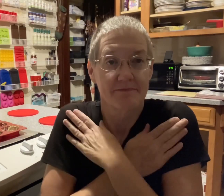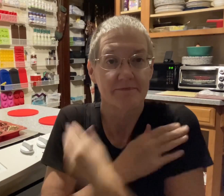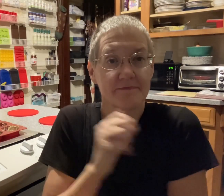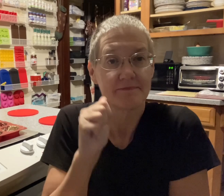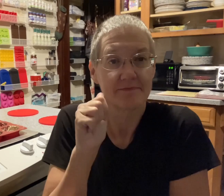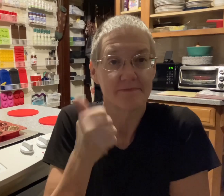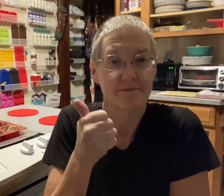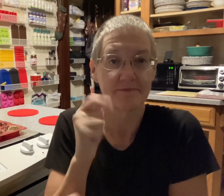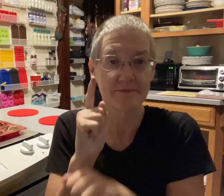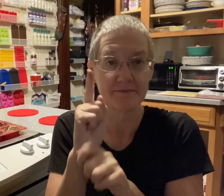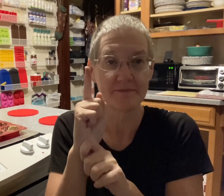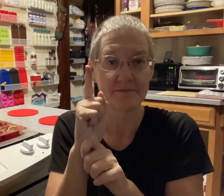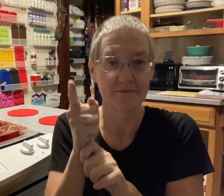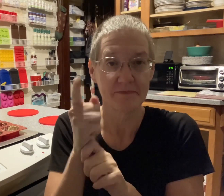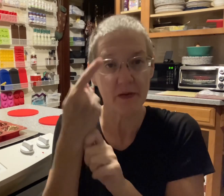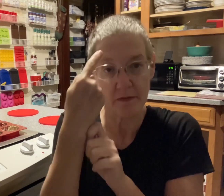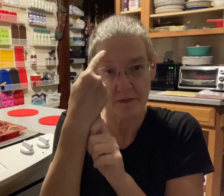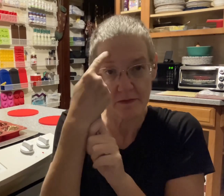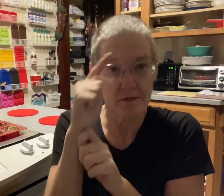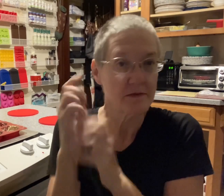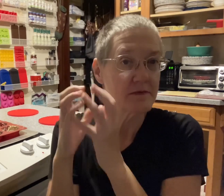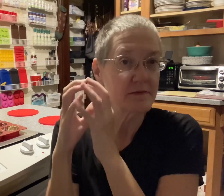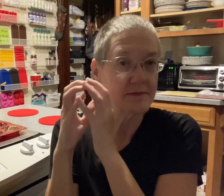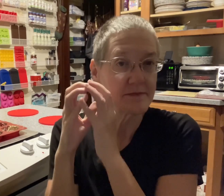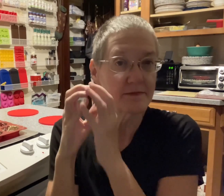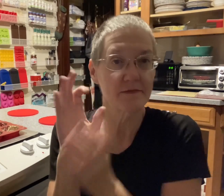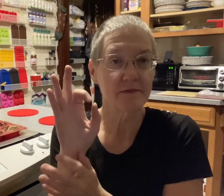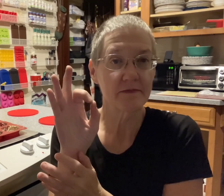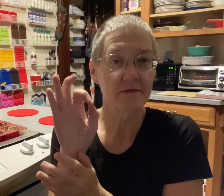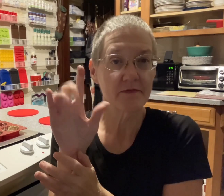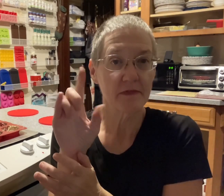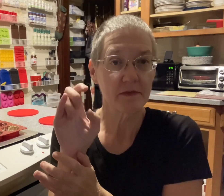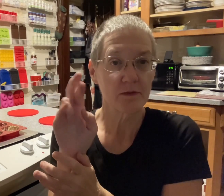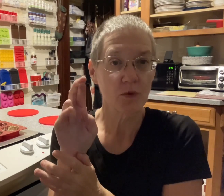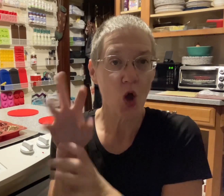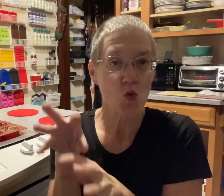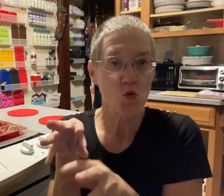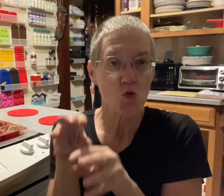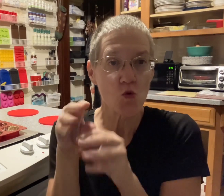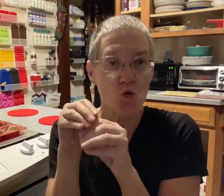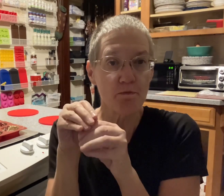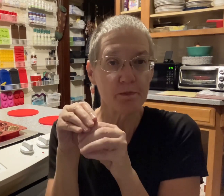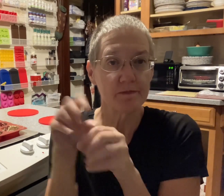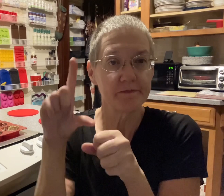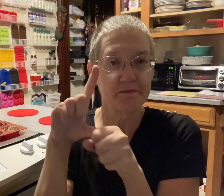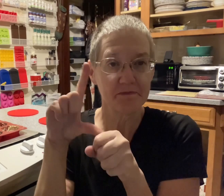Now we're going to let it rest for 10 minutes. That's going to give the coconut flour time to soak up all that liquid.